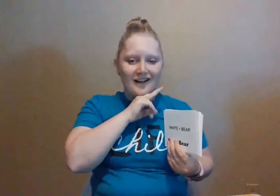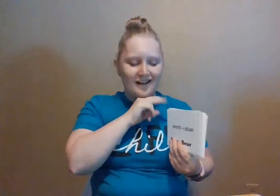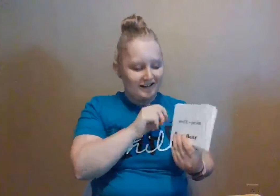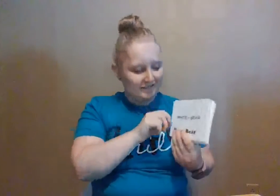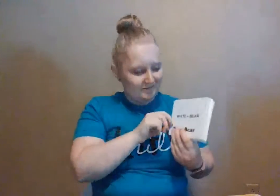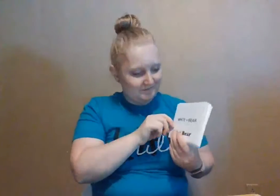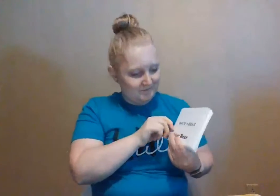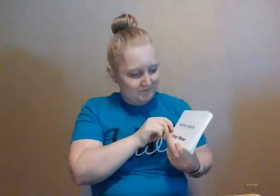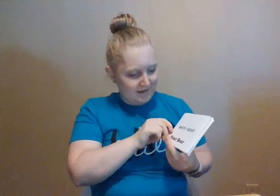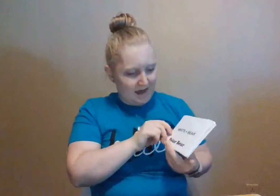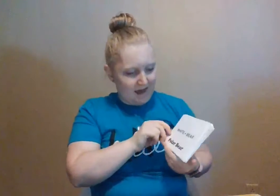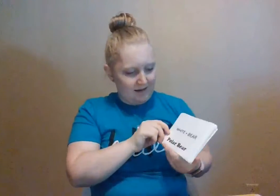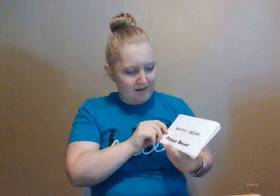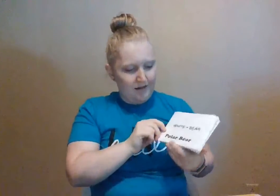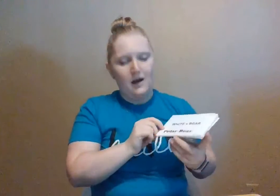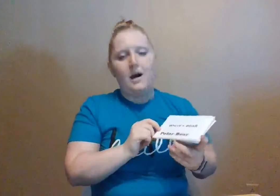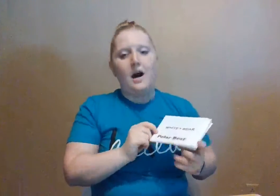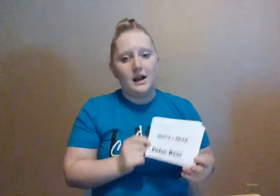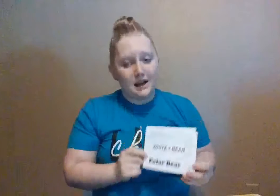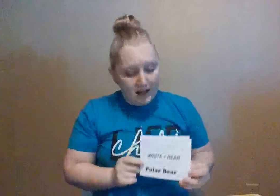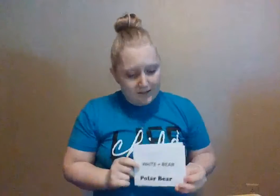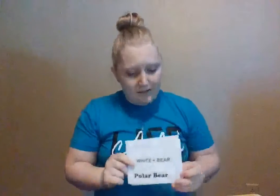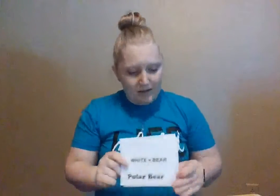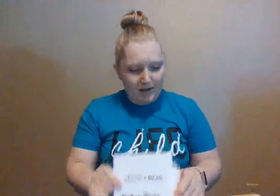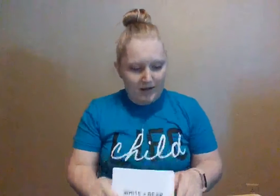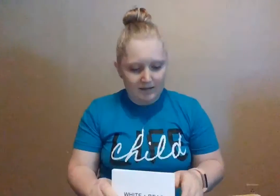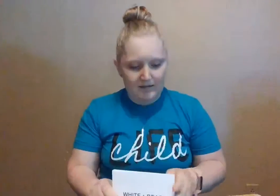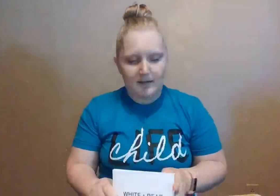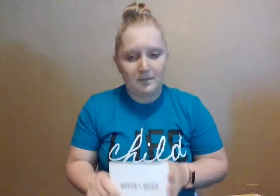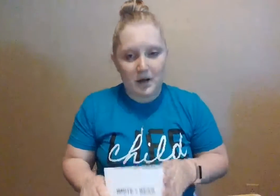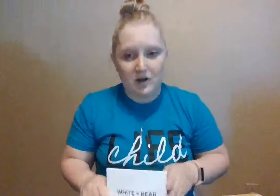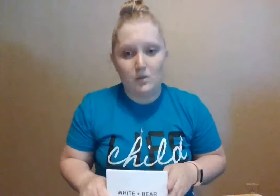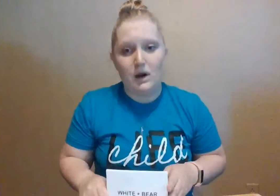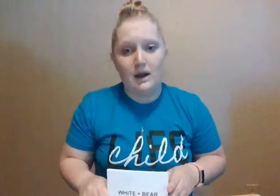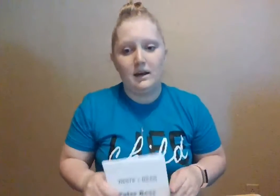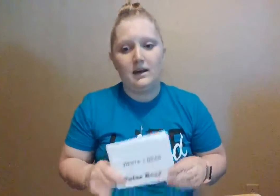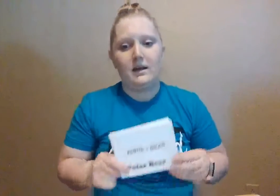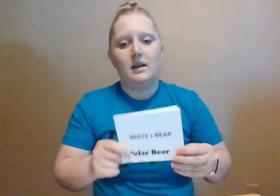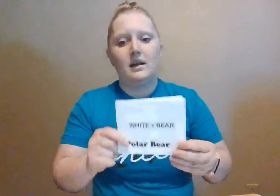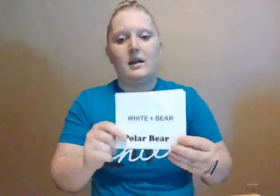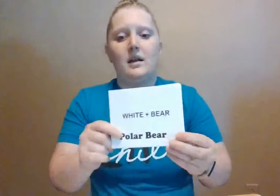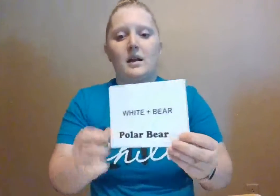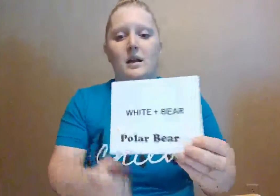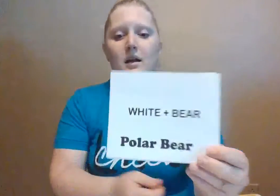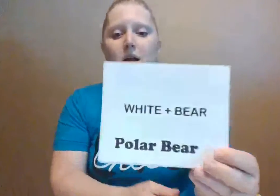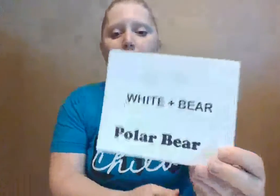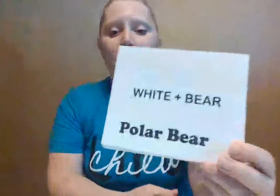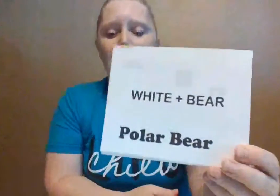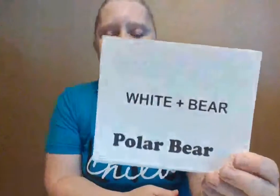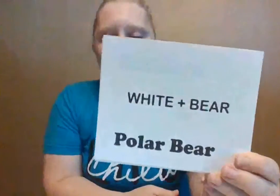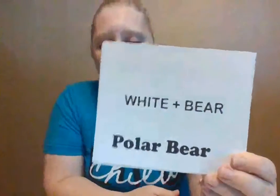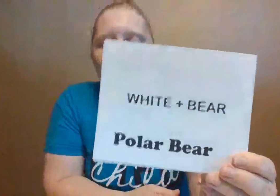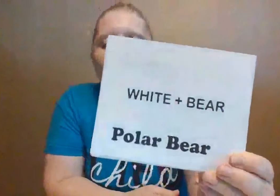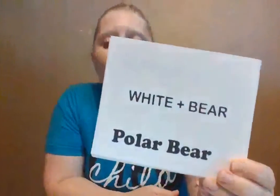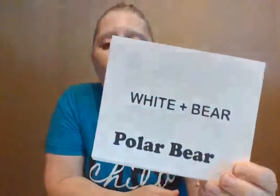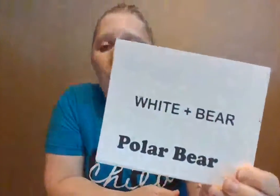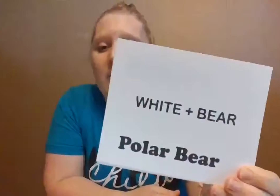Frog. Okay, our next one is a special one. It's polar